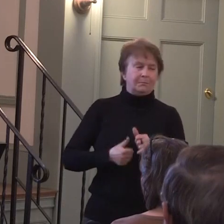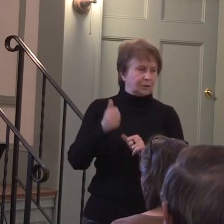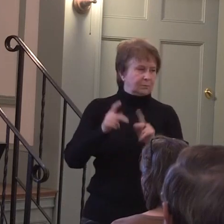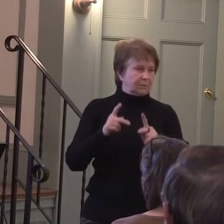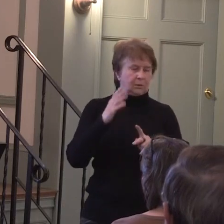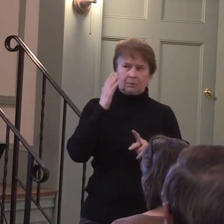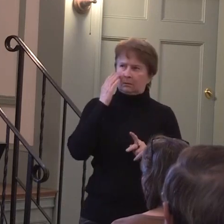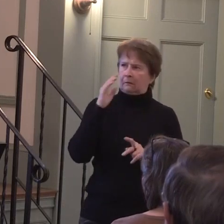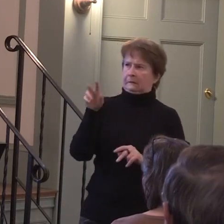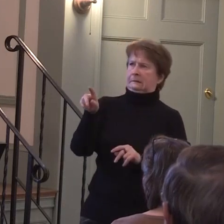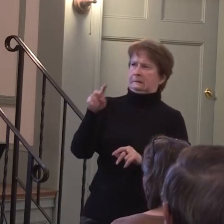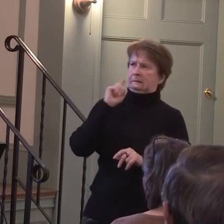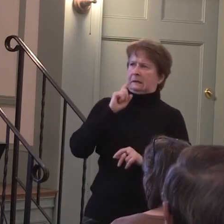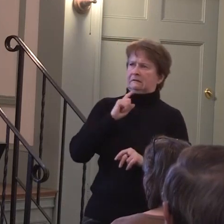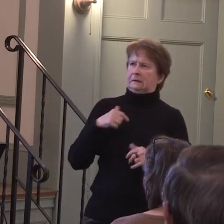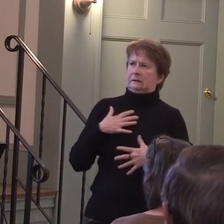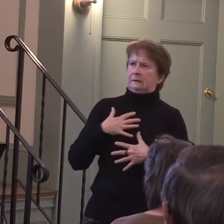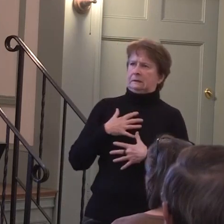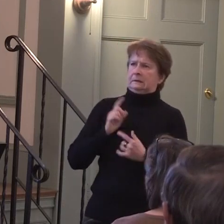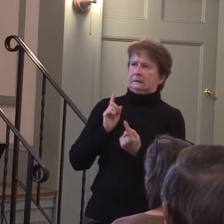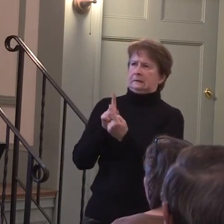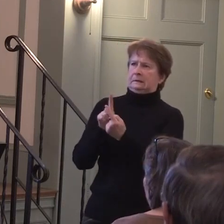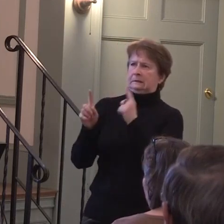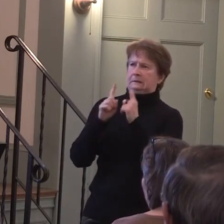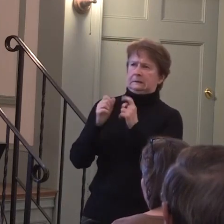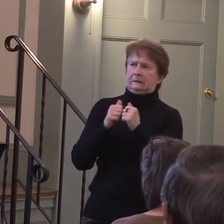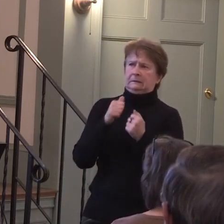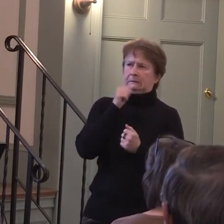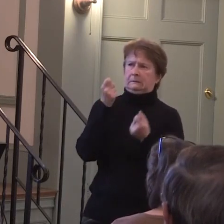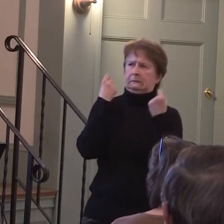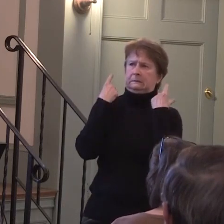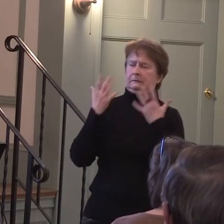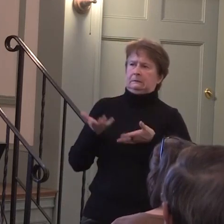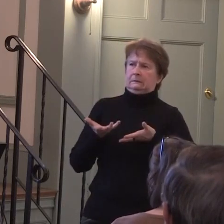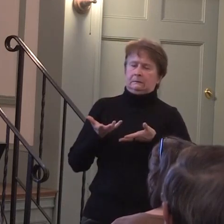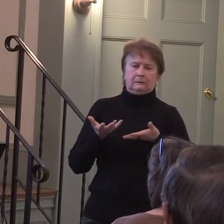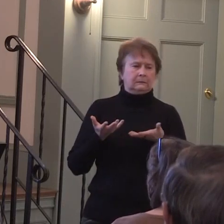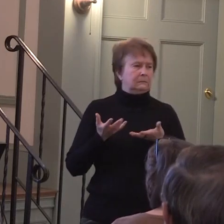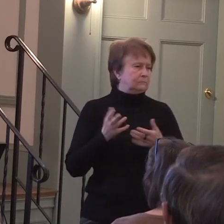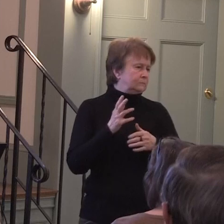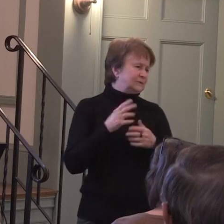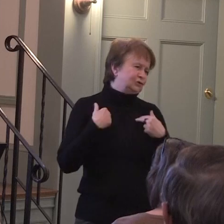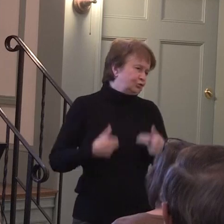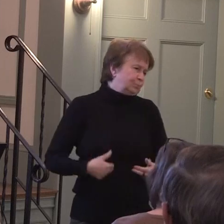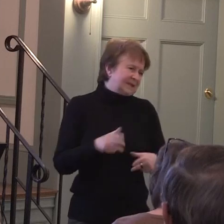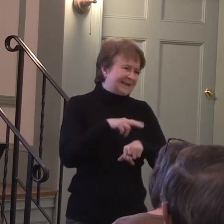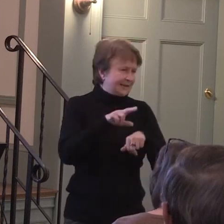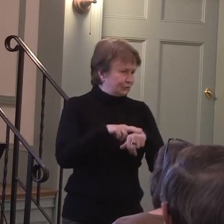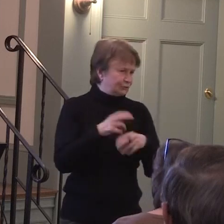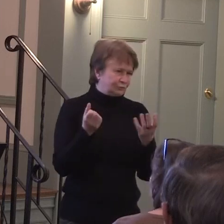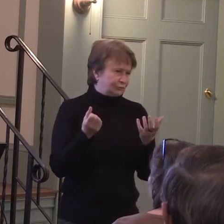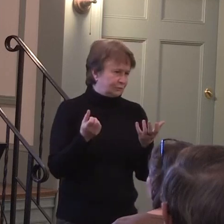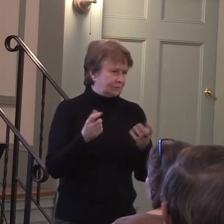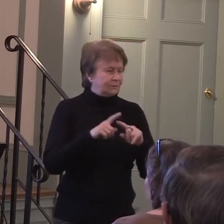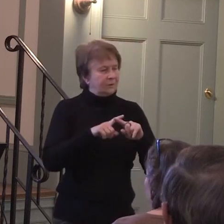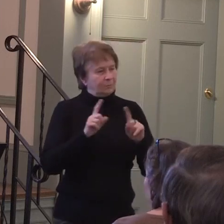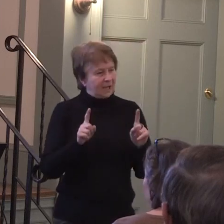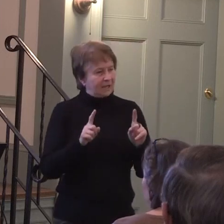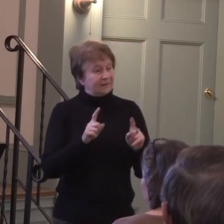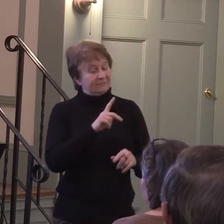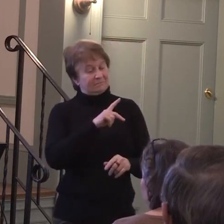might feel uncomfortable to go talk to them, thinking they're not going to hear you. Human nature, okay?